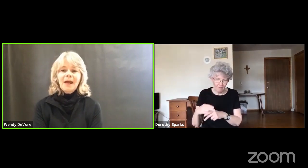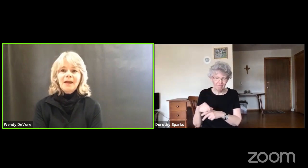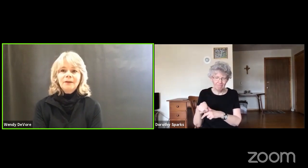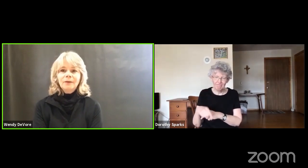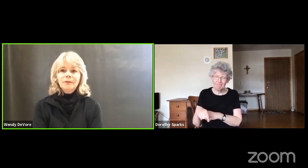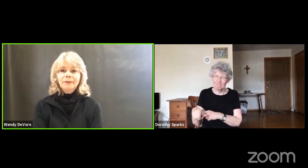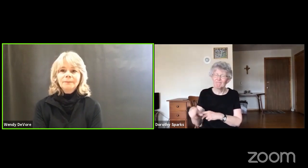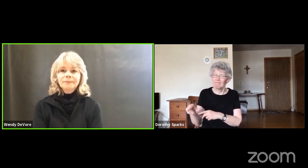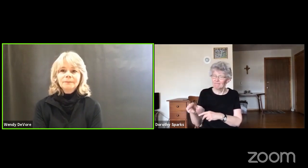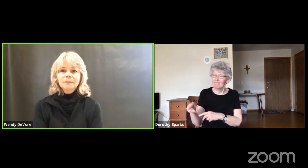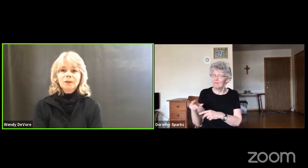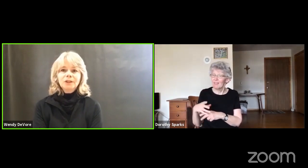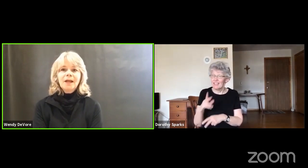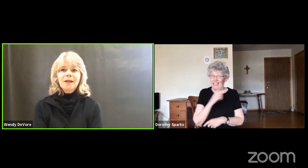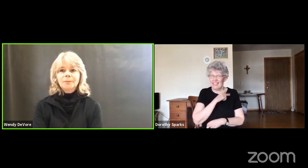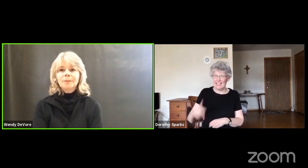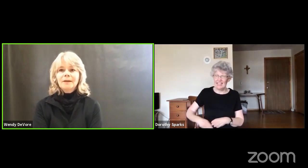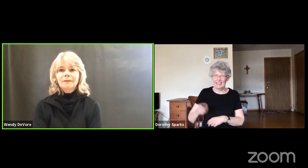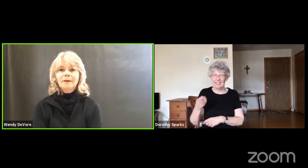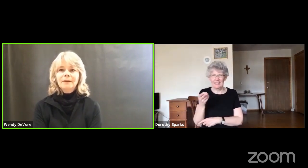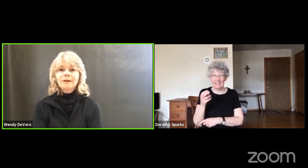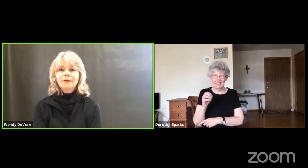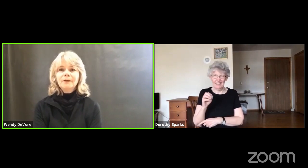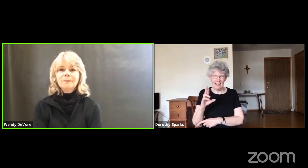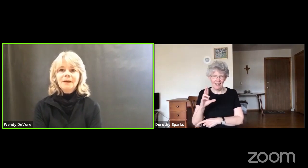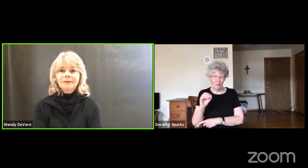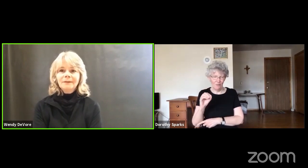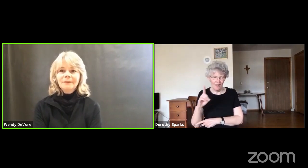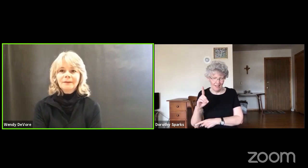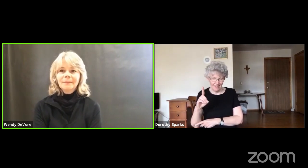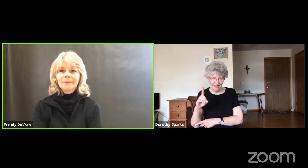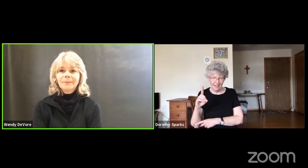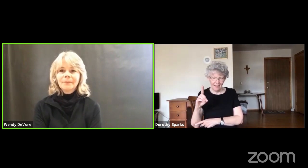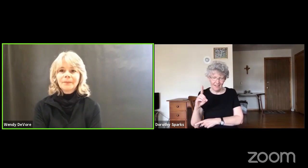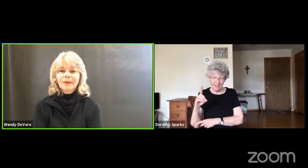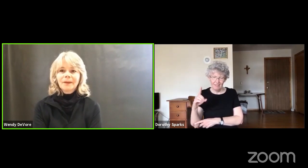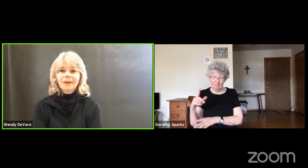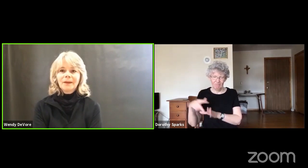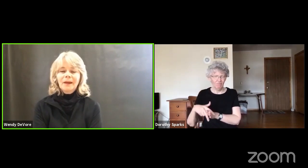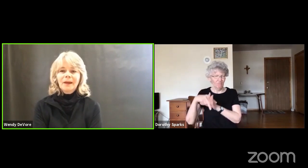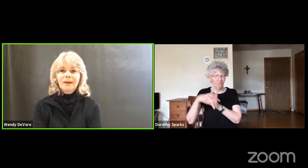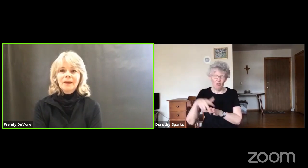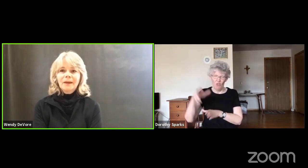During Passover, which takes place on a yearly basis,